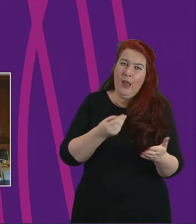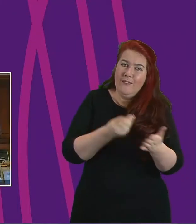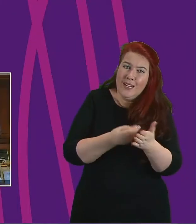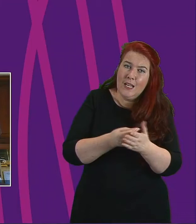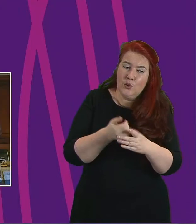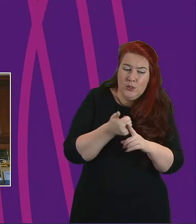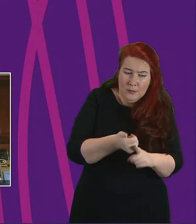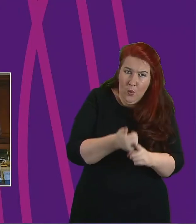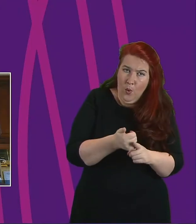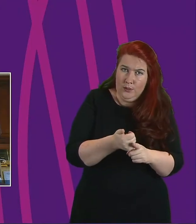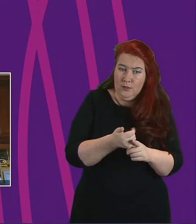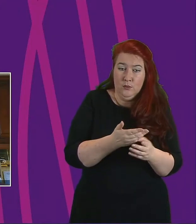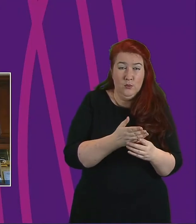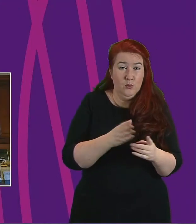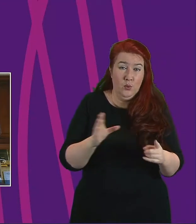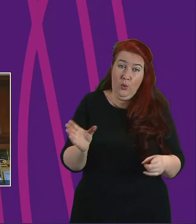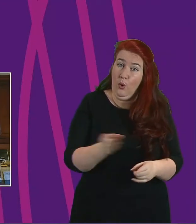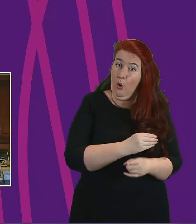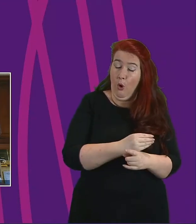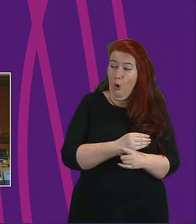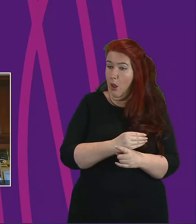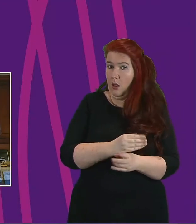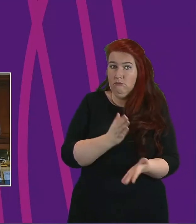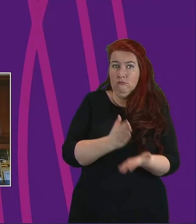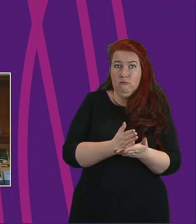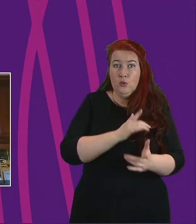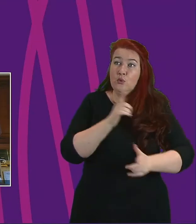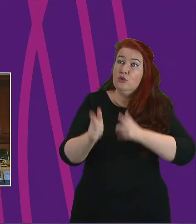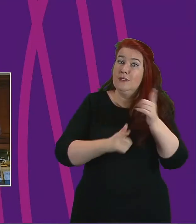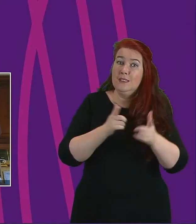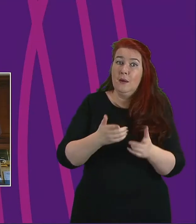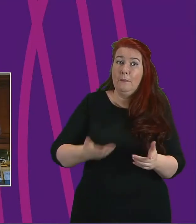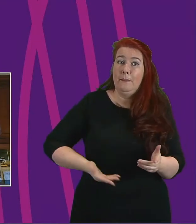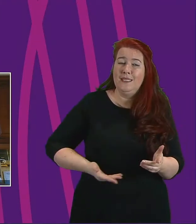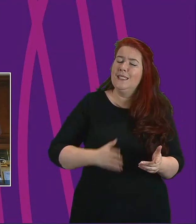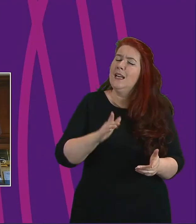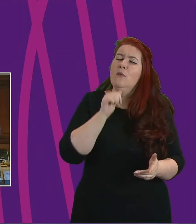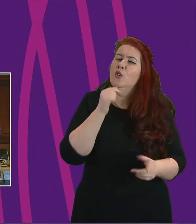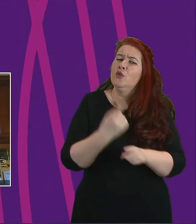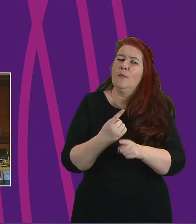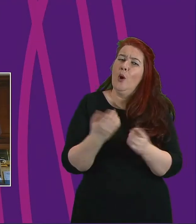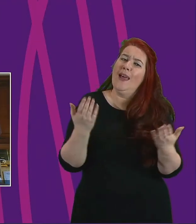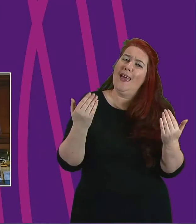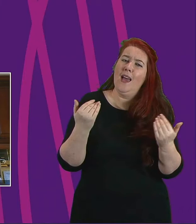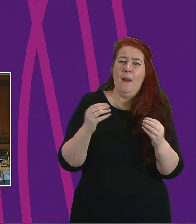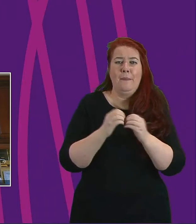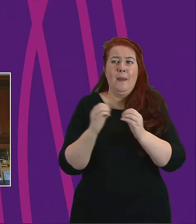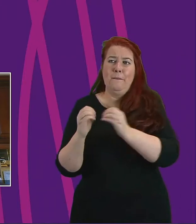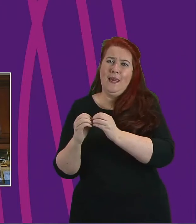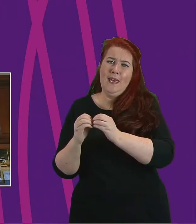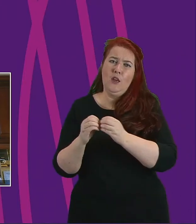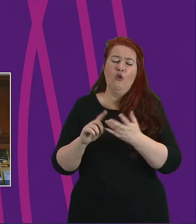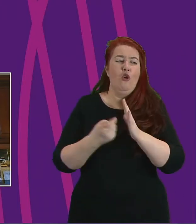mechanism to all legitimate tourism businesses. And I don't mean Airbnbs here. I don't mean second